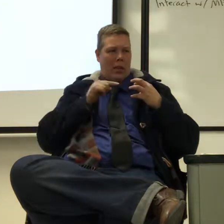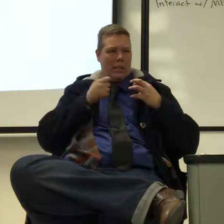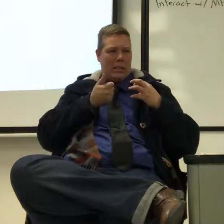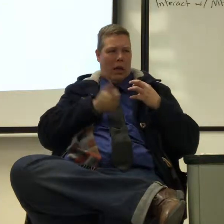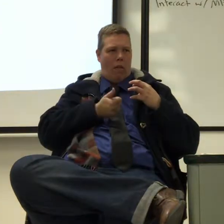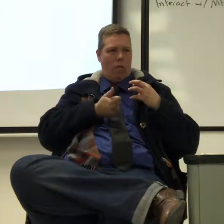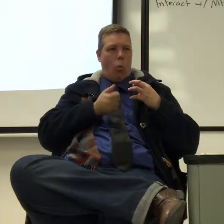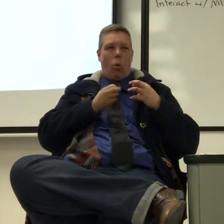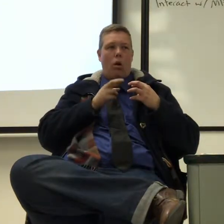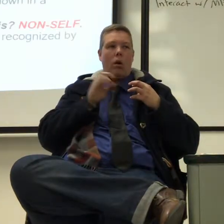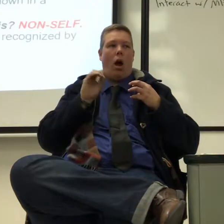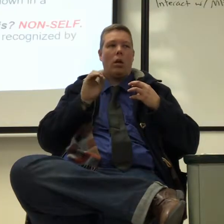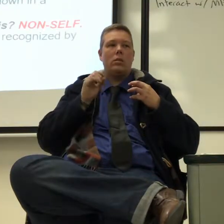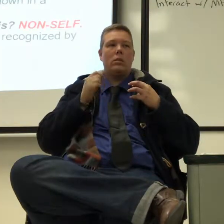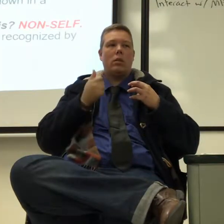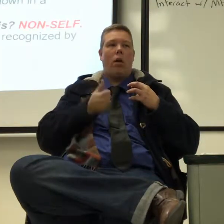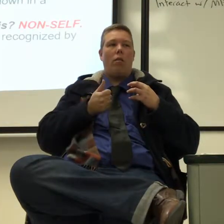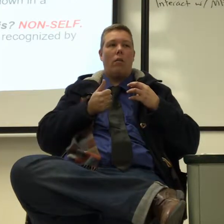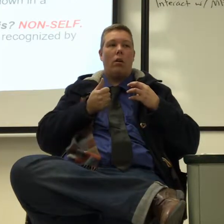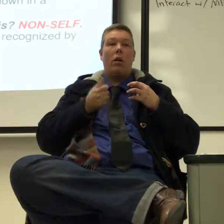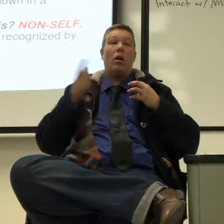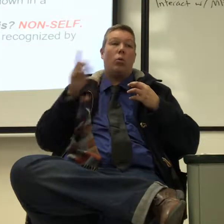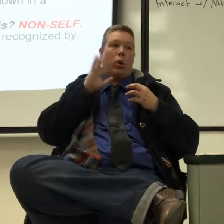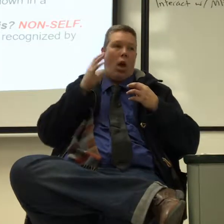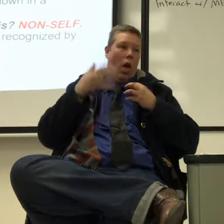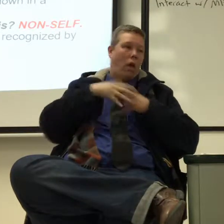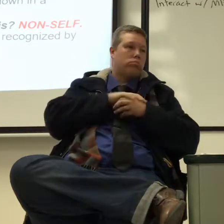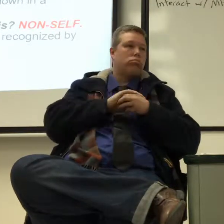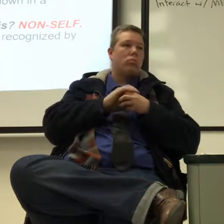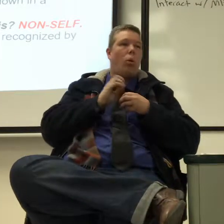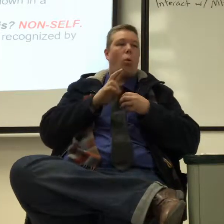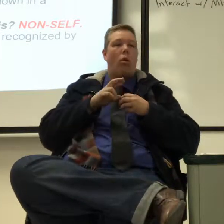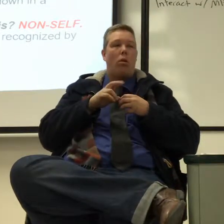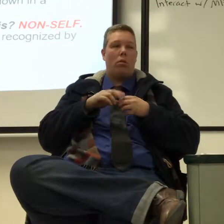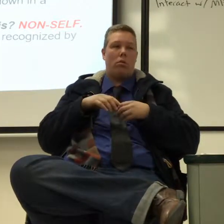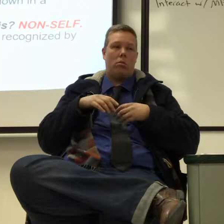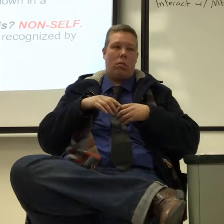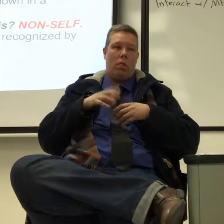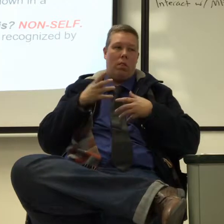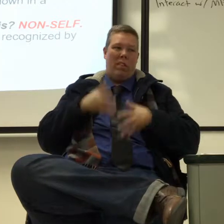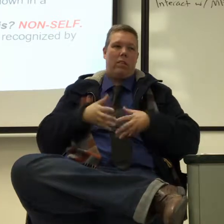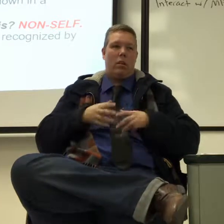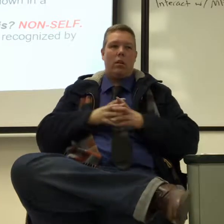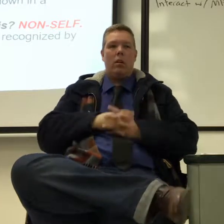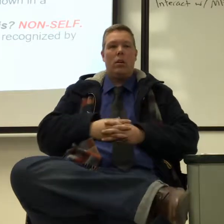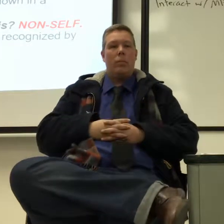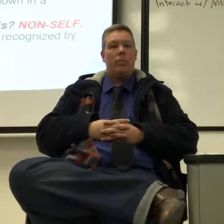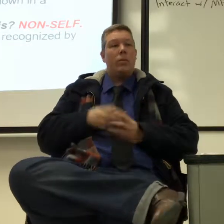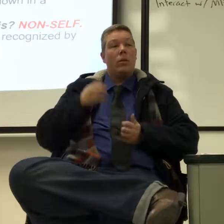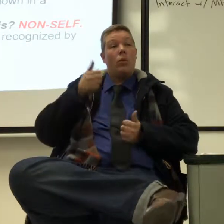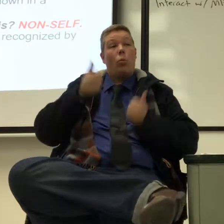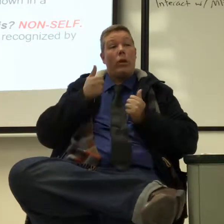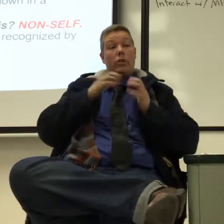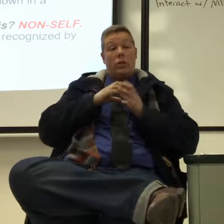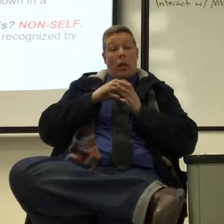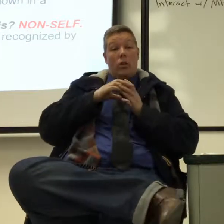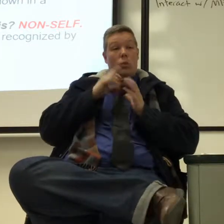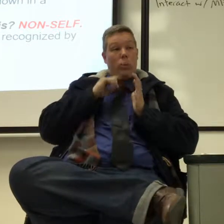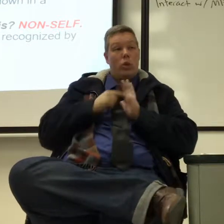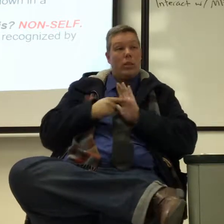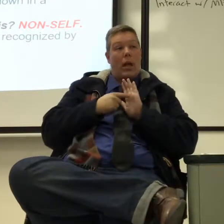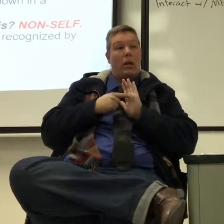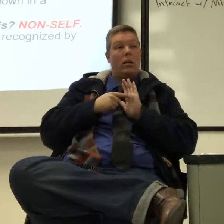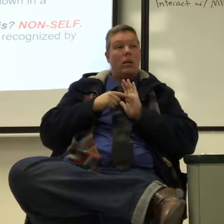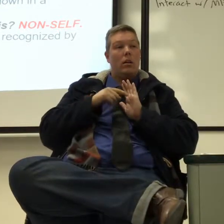2 is different. Class 2, we'll ask the same questions. Which cells present class 2 MHC? Only the ones that